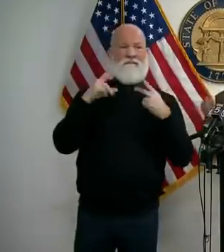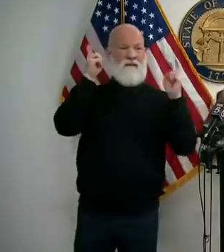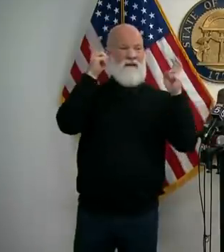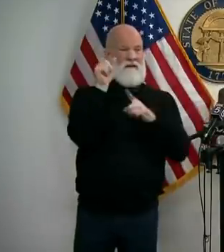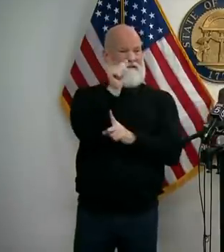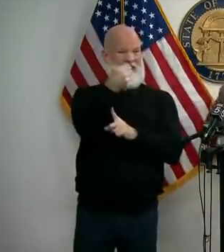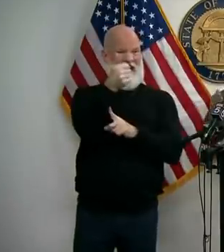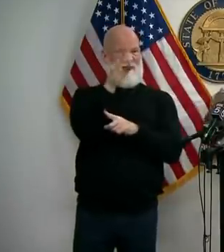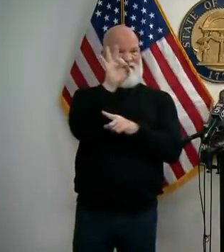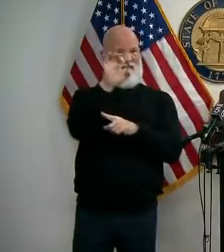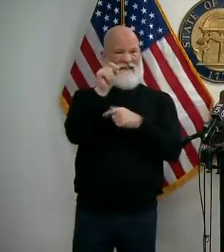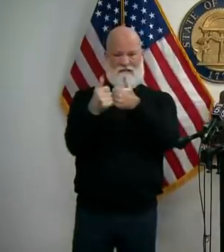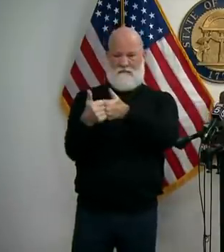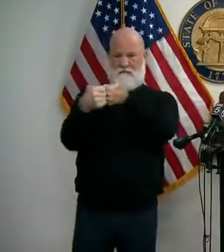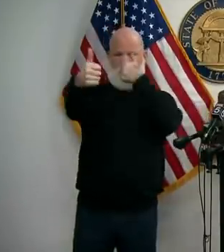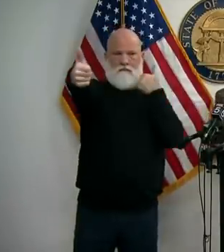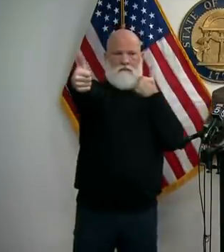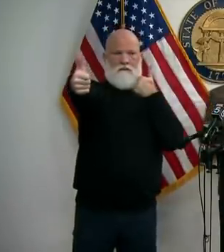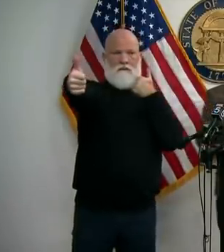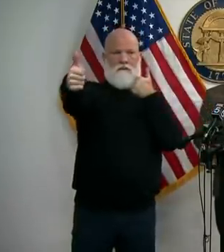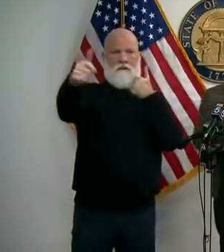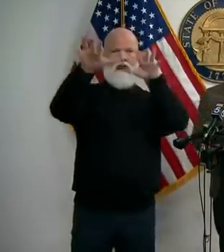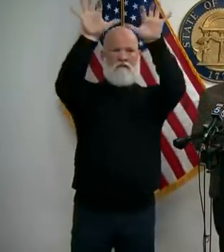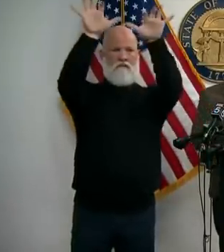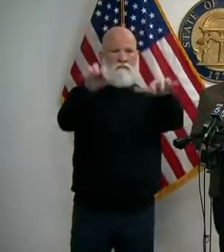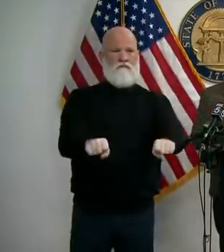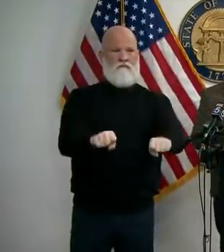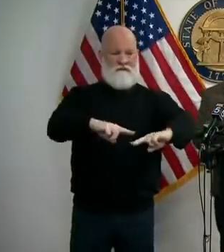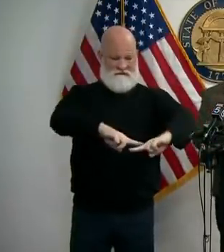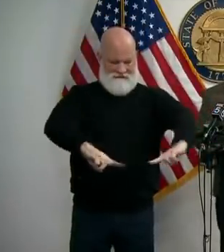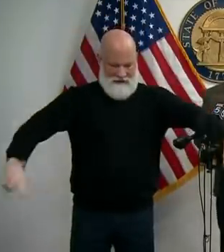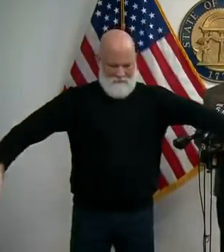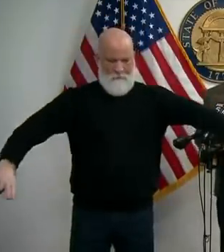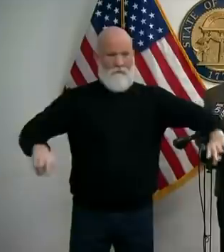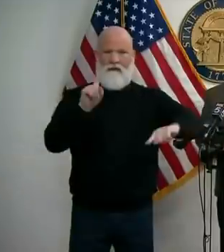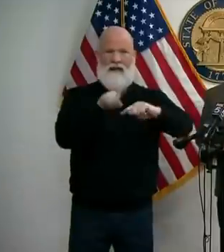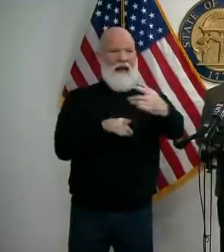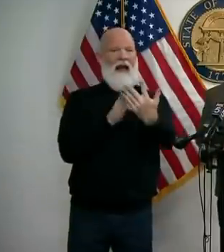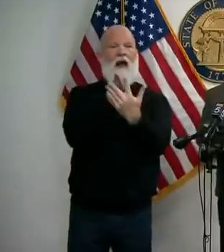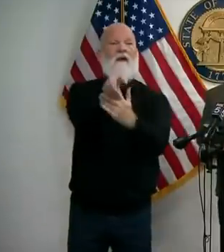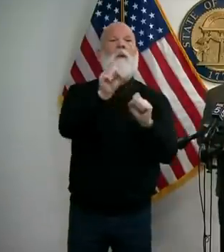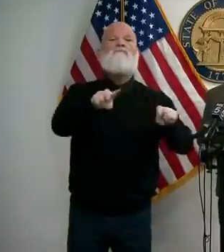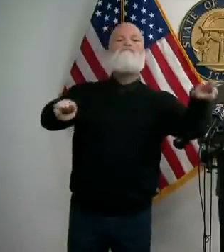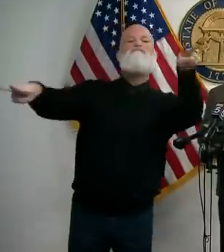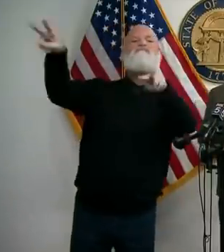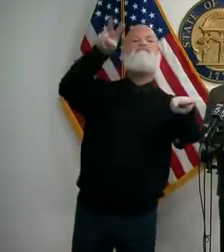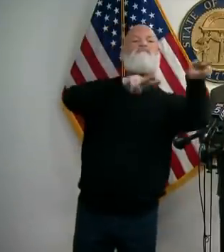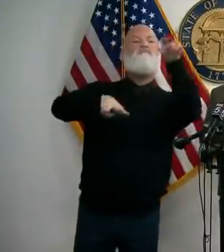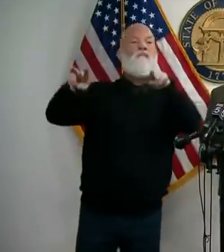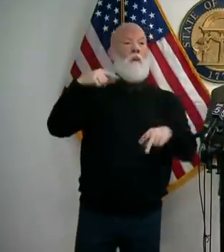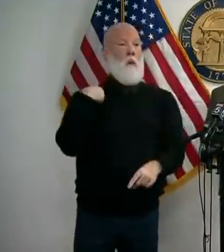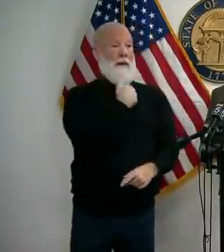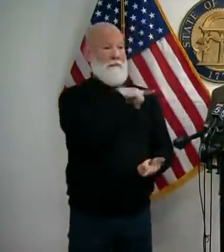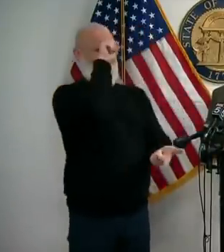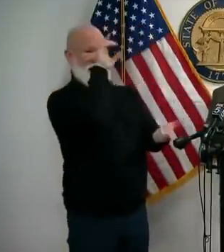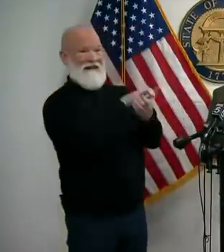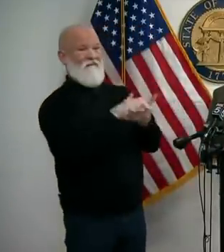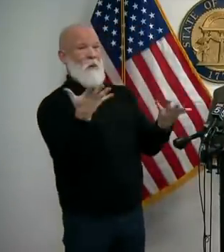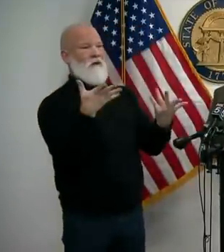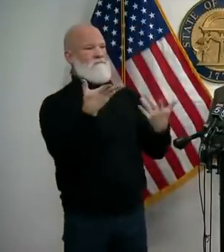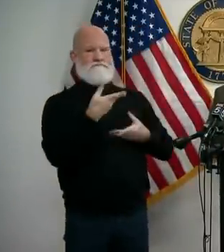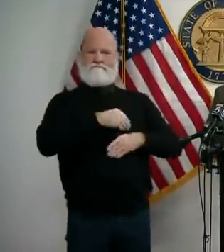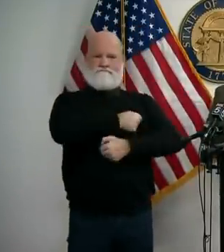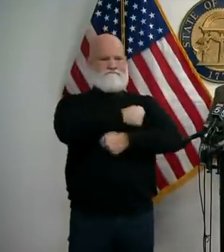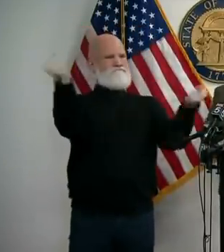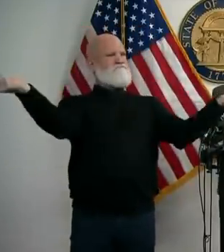opaque barriers, they put down tape that allowed them to get some better viewing. And we believe that sunlight and transparency is a better thing for people to feel more secure